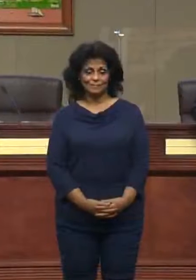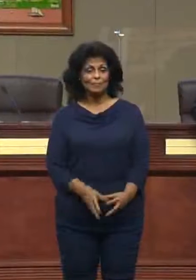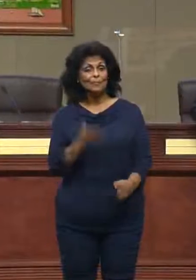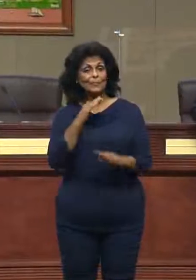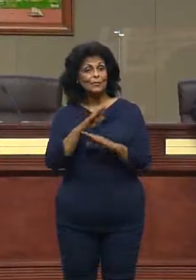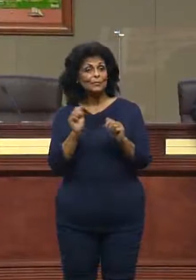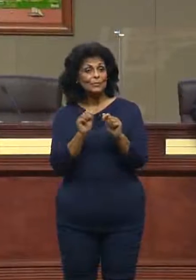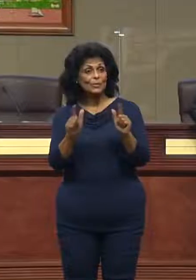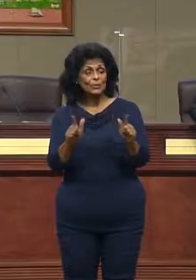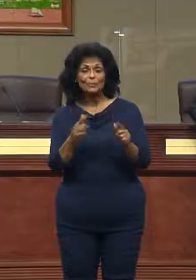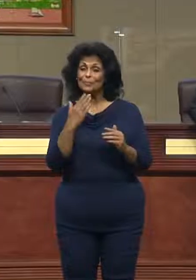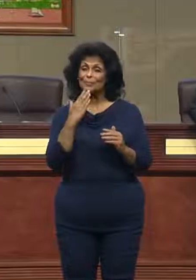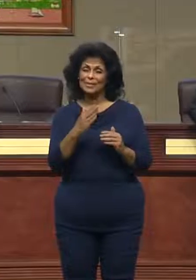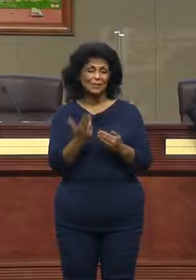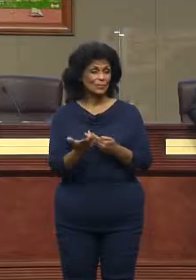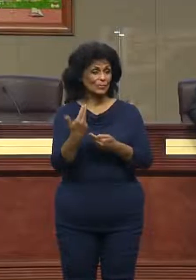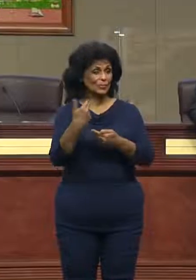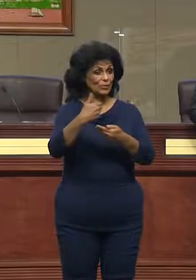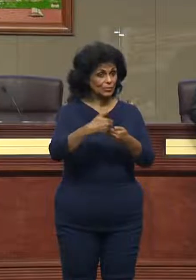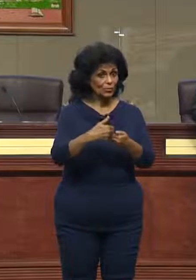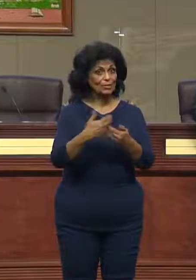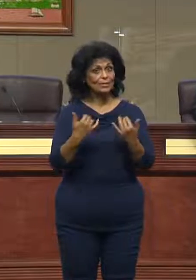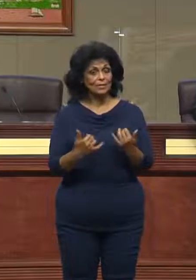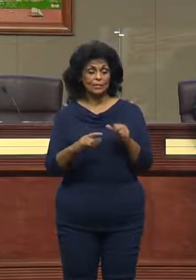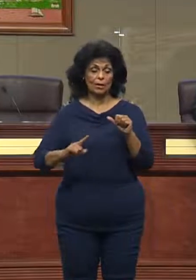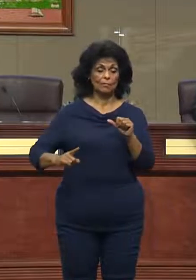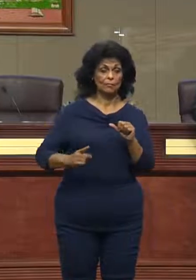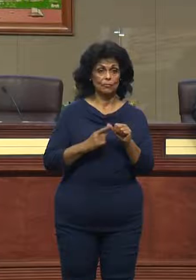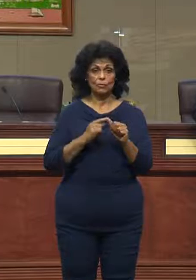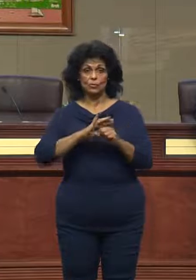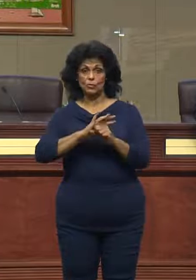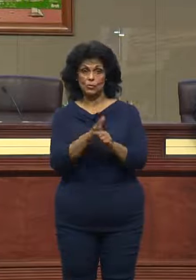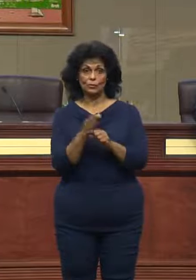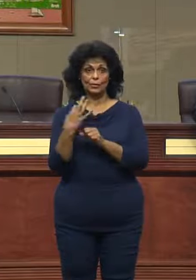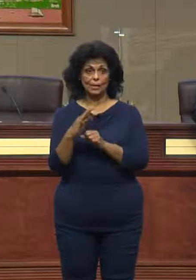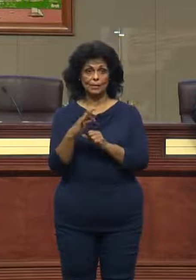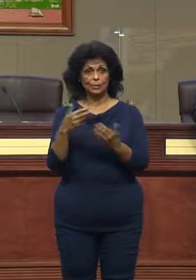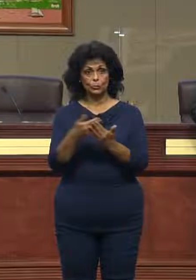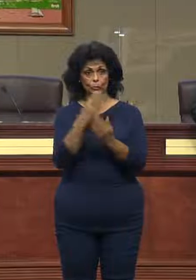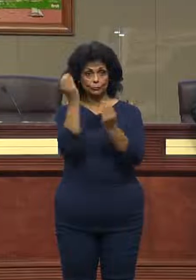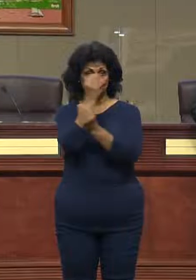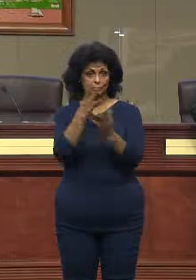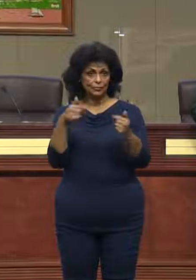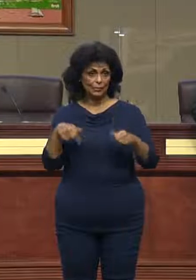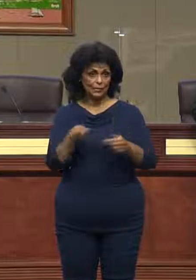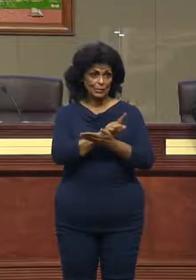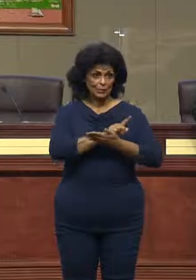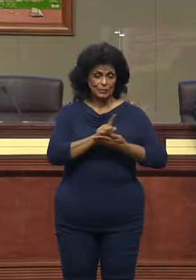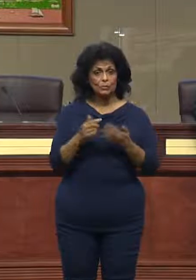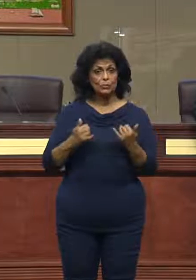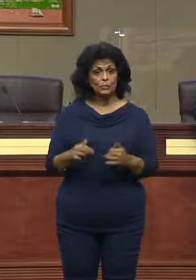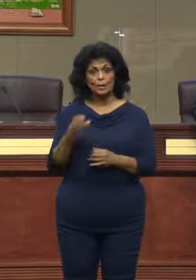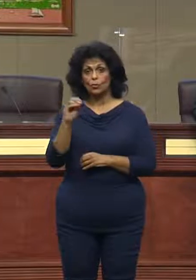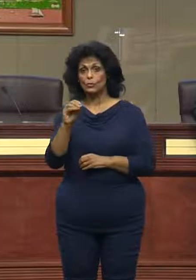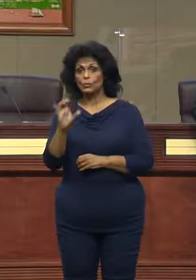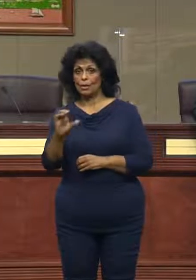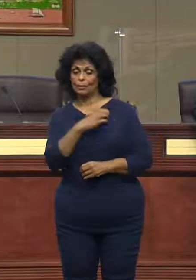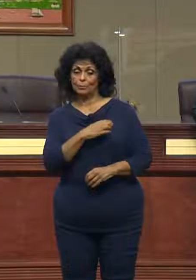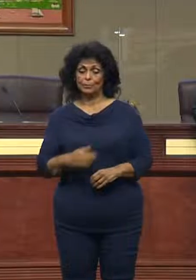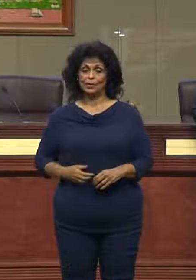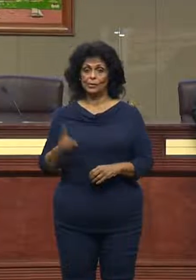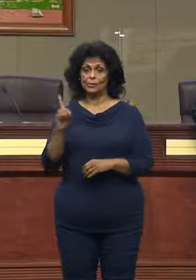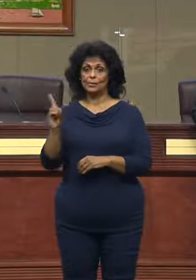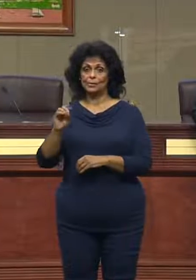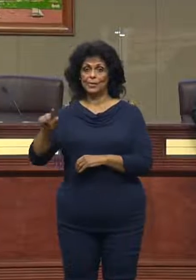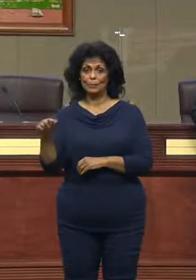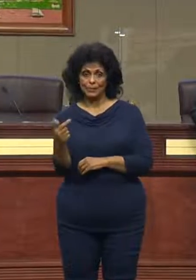Good afternoon, everyone. Thanks so much for joining us for this, our first COVID-19 press briefing of the week. Today, Orange County Mayor Jerry L. Demings will discuss